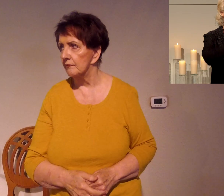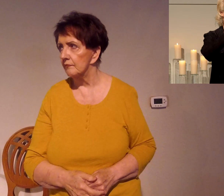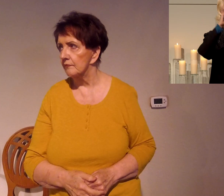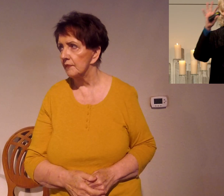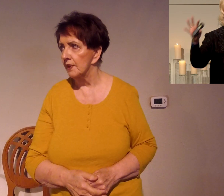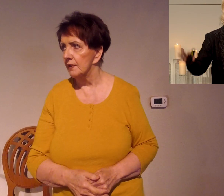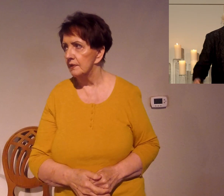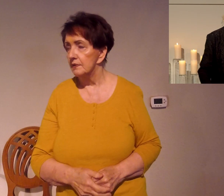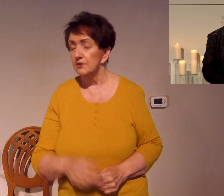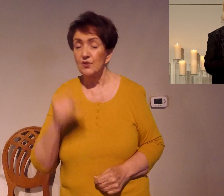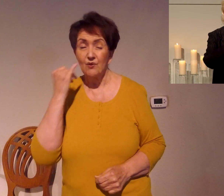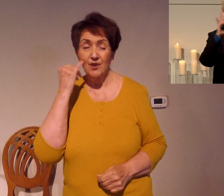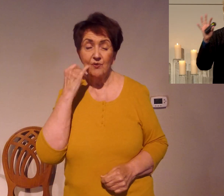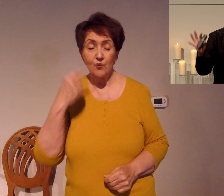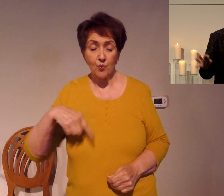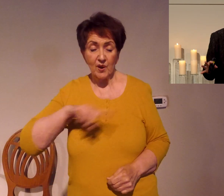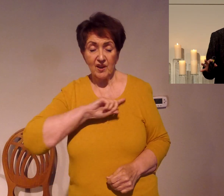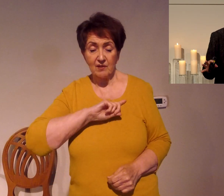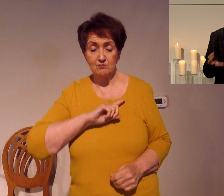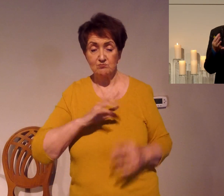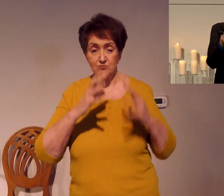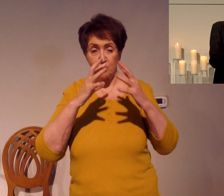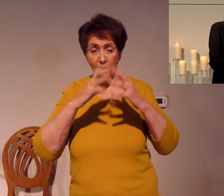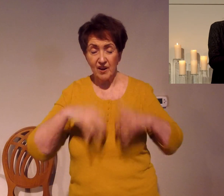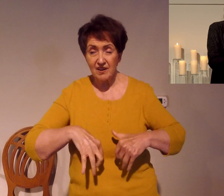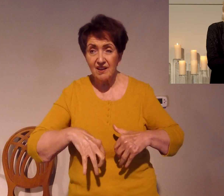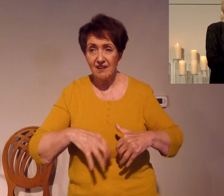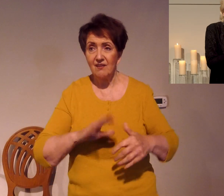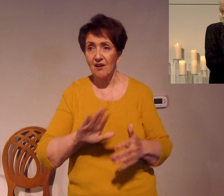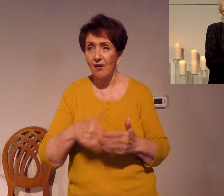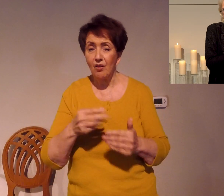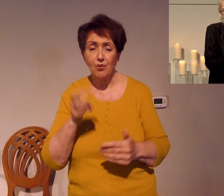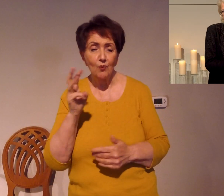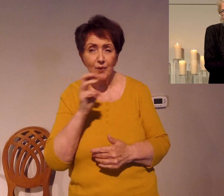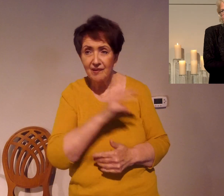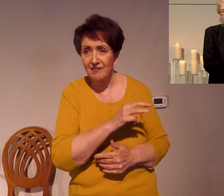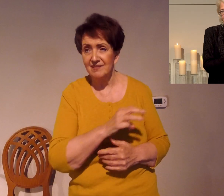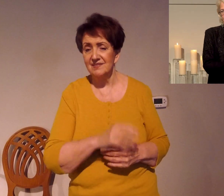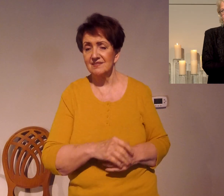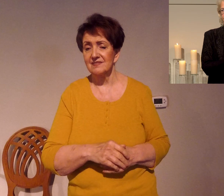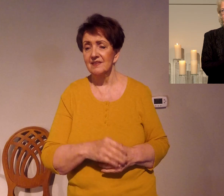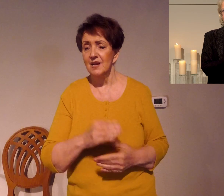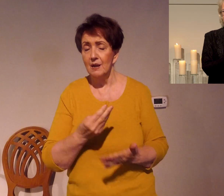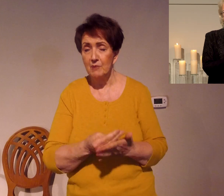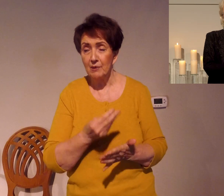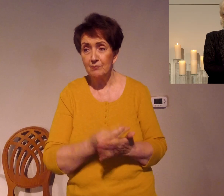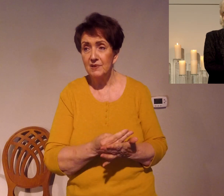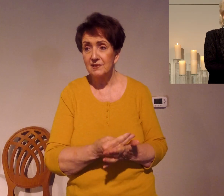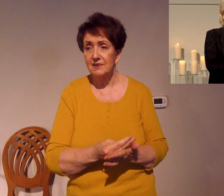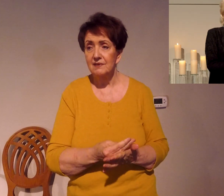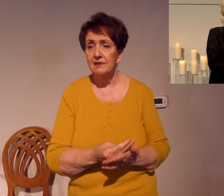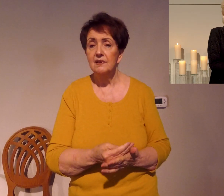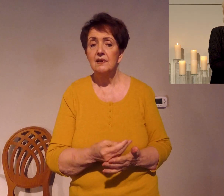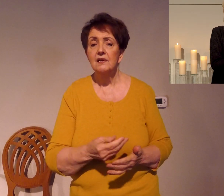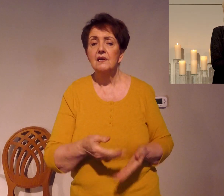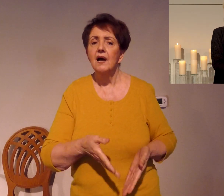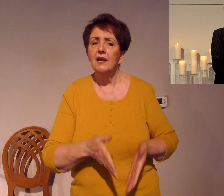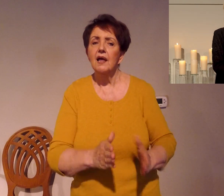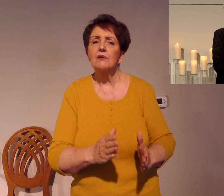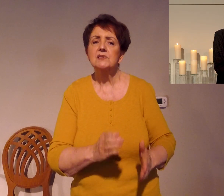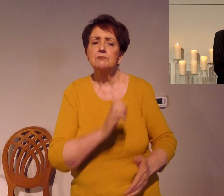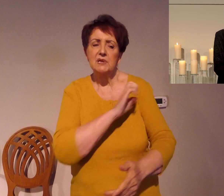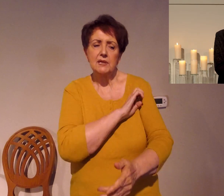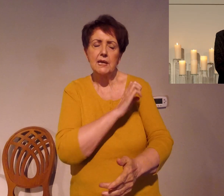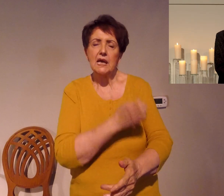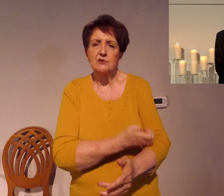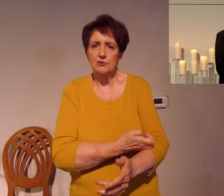deconstruct all the weirdness around money and just let it be energy in a form that we can see, do you see, we could have a